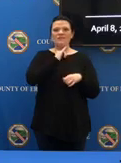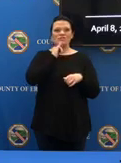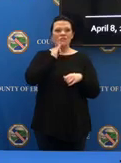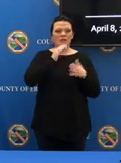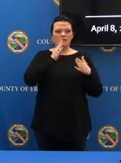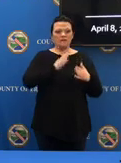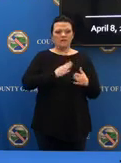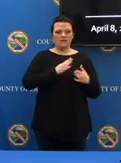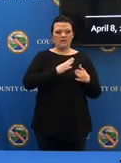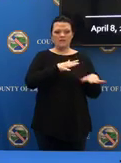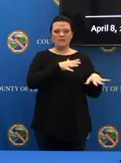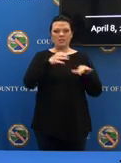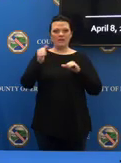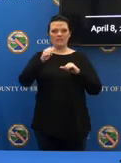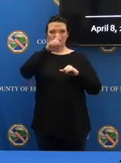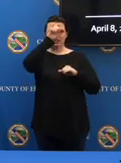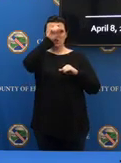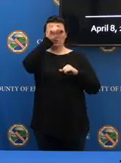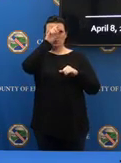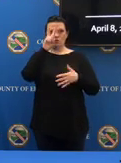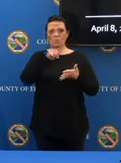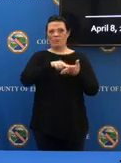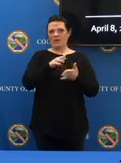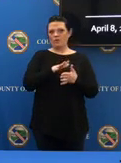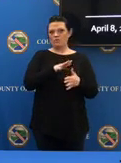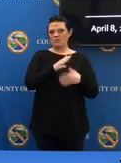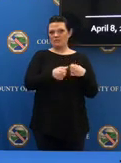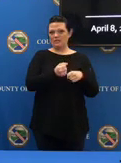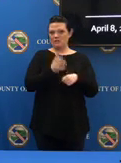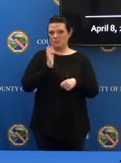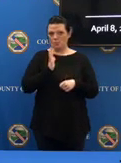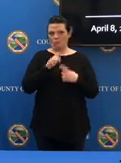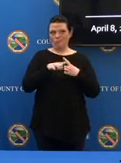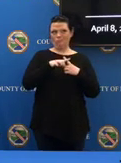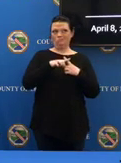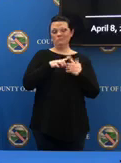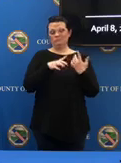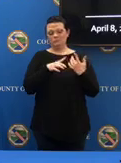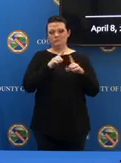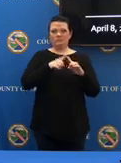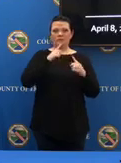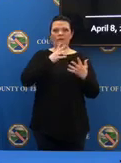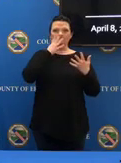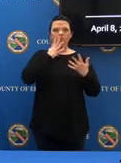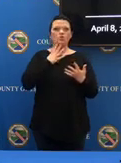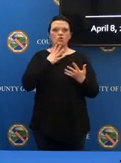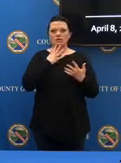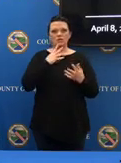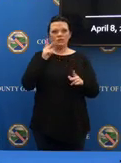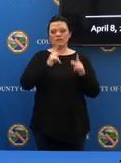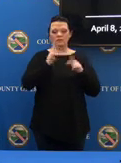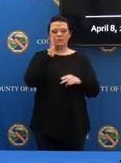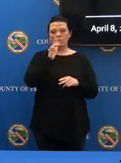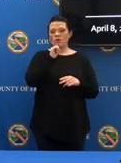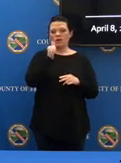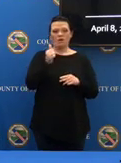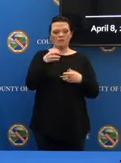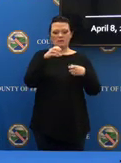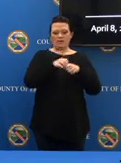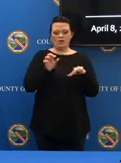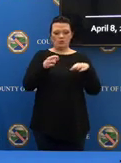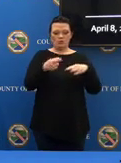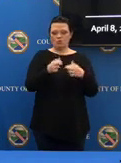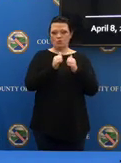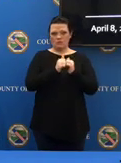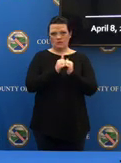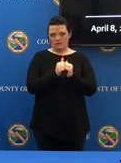the Egyptians 2,000 years ago, but unfortunately people will not be in a room doing that today.